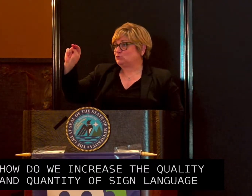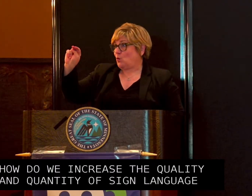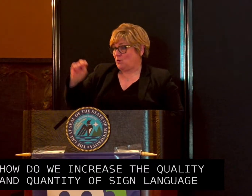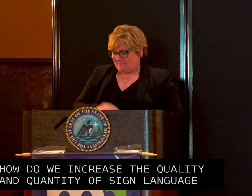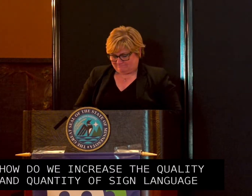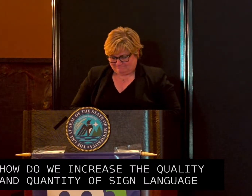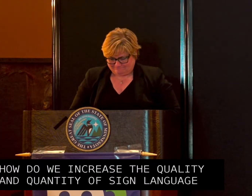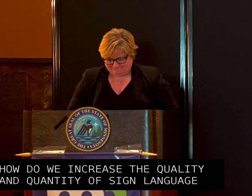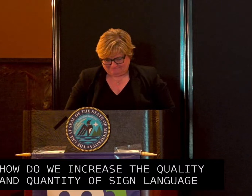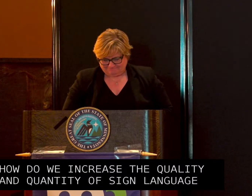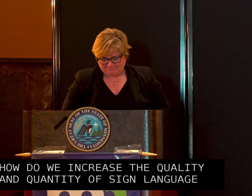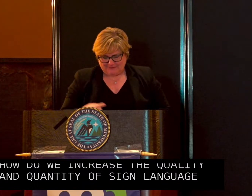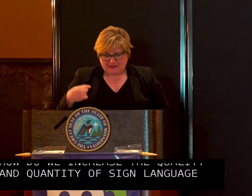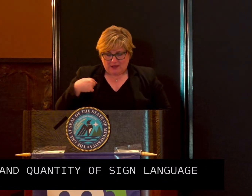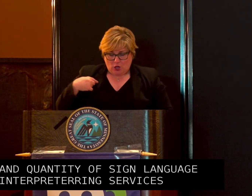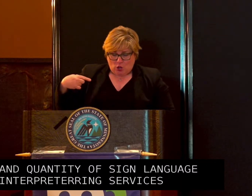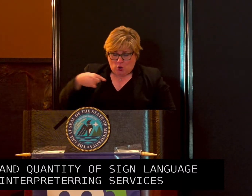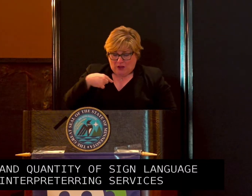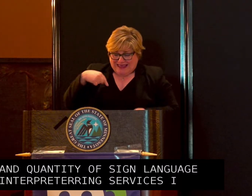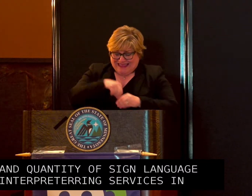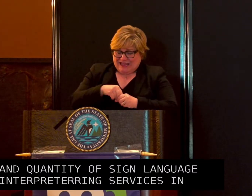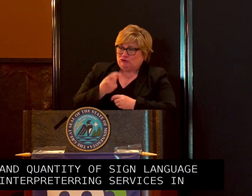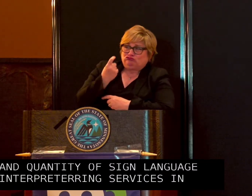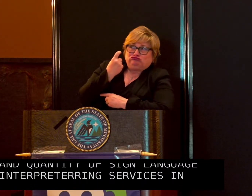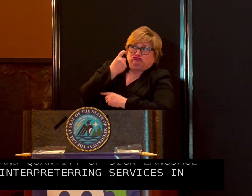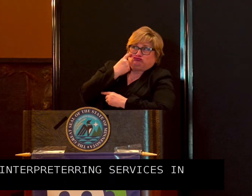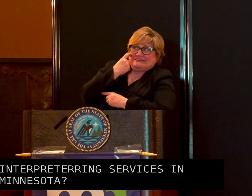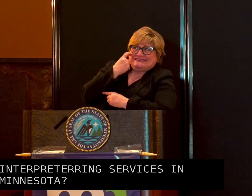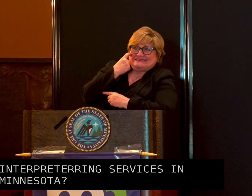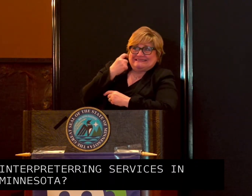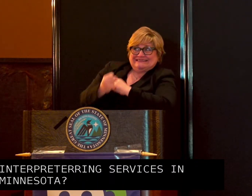services in Minnesota?